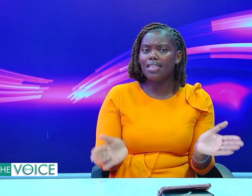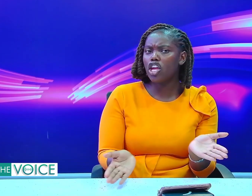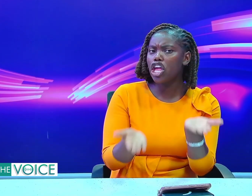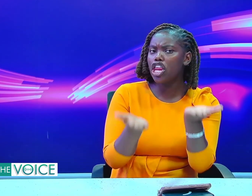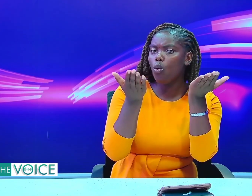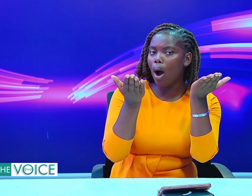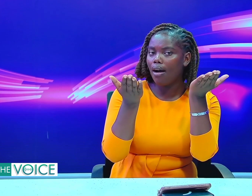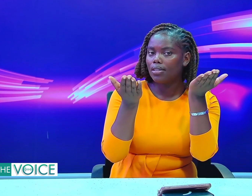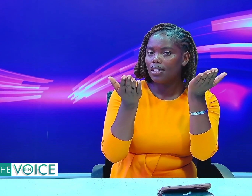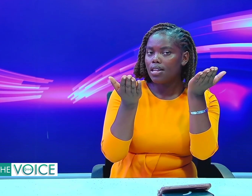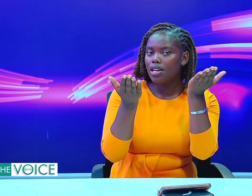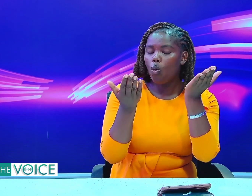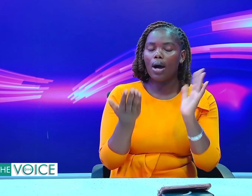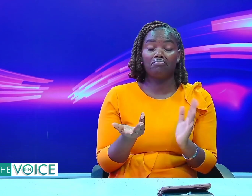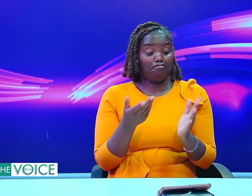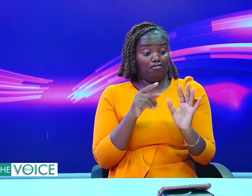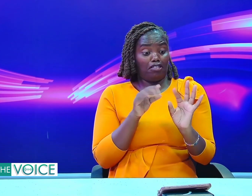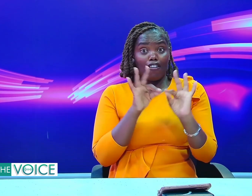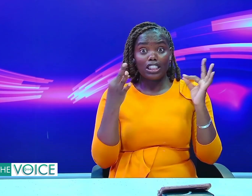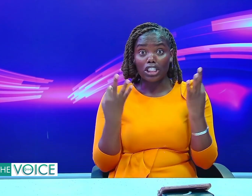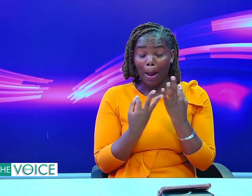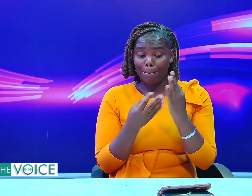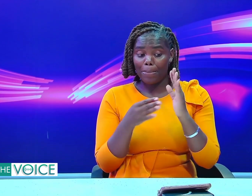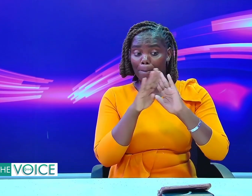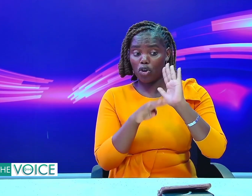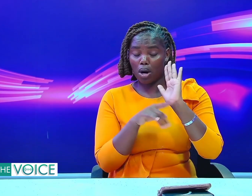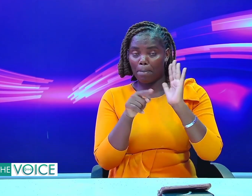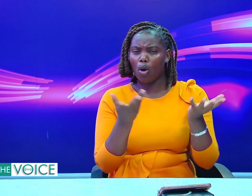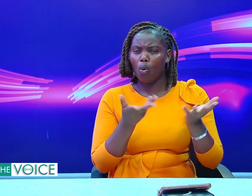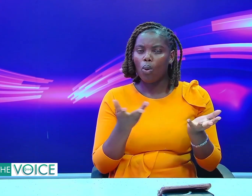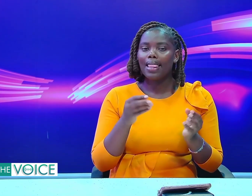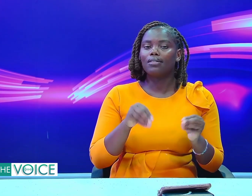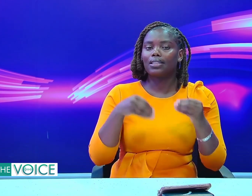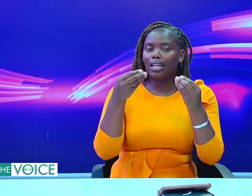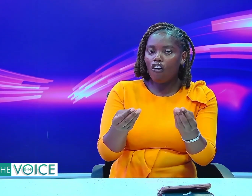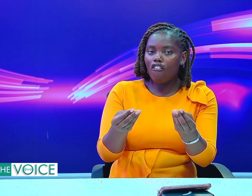sometimes under the program for example, Inua Jamii,